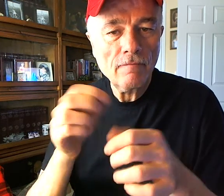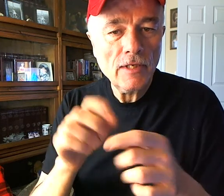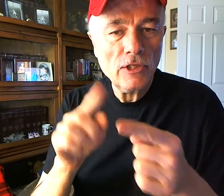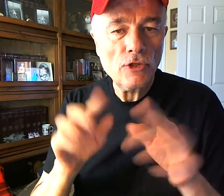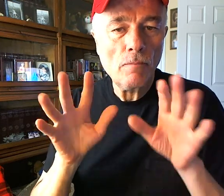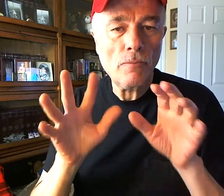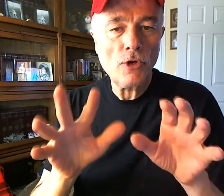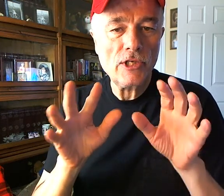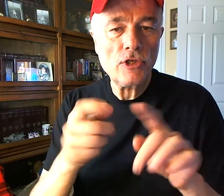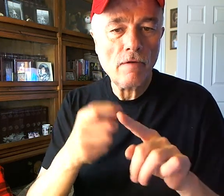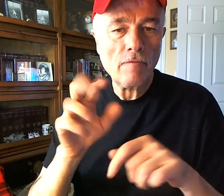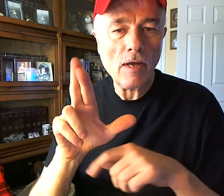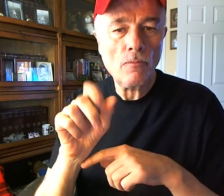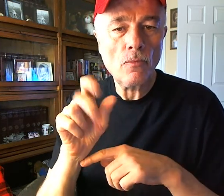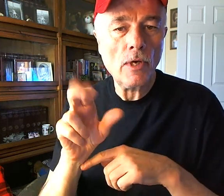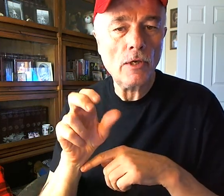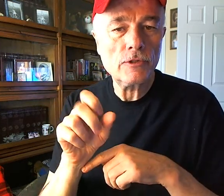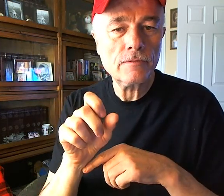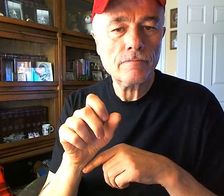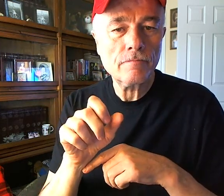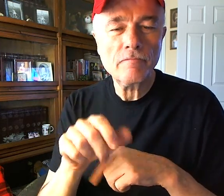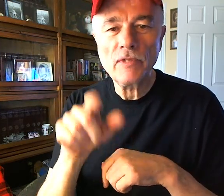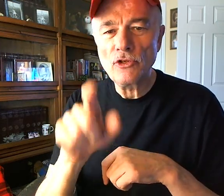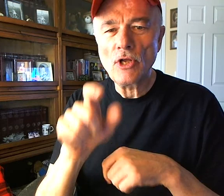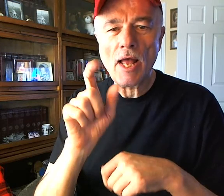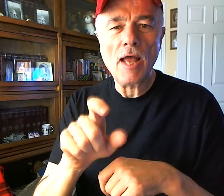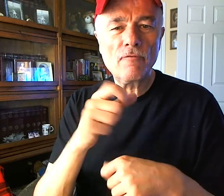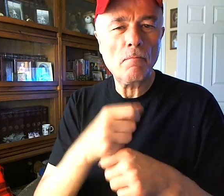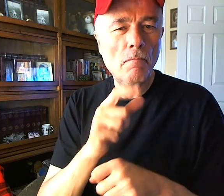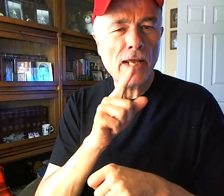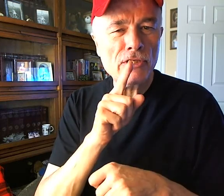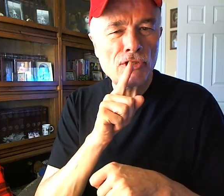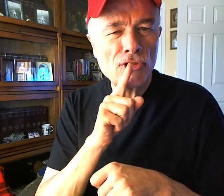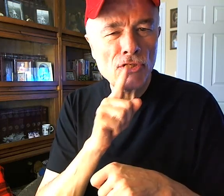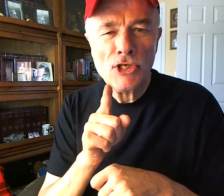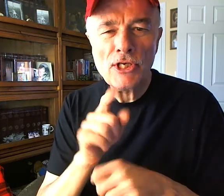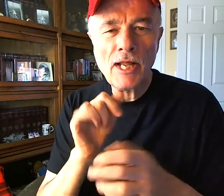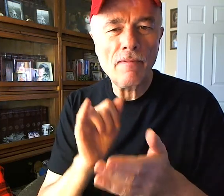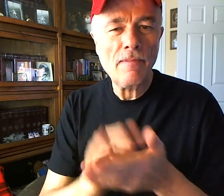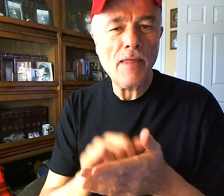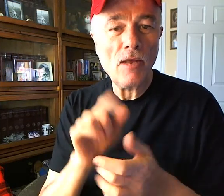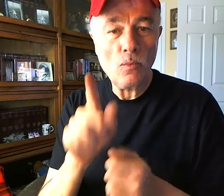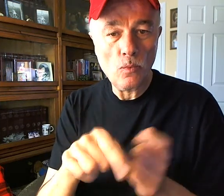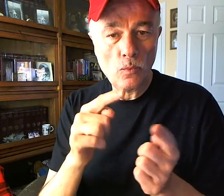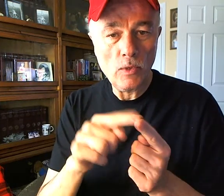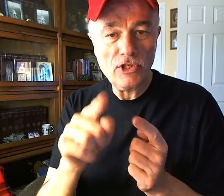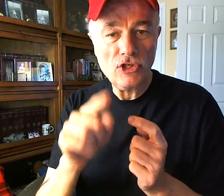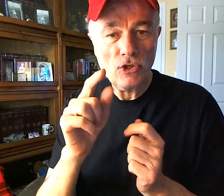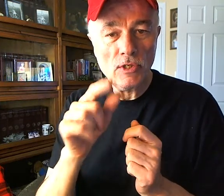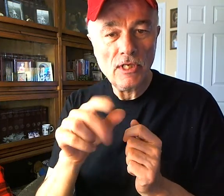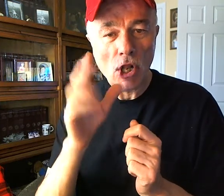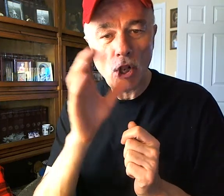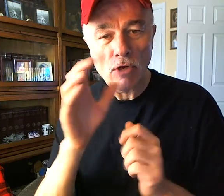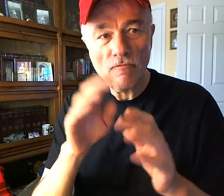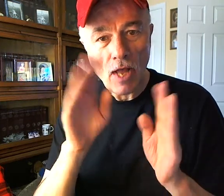I've done is take off an area to give the illusion of a graphic swagged curtain. I'm using a combination of yellow and white because those